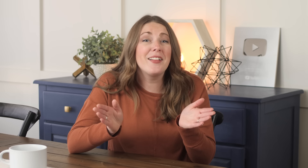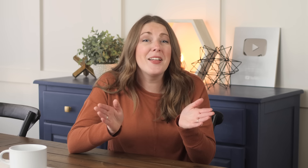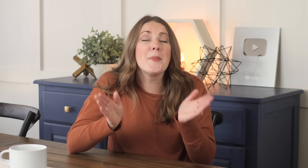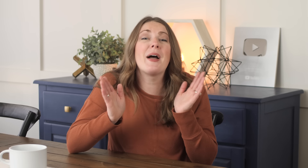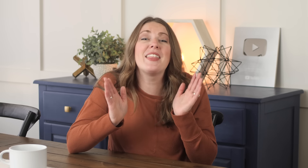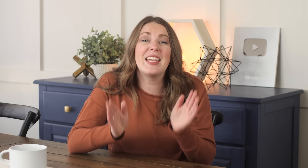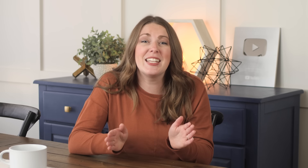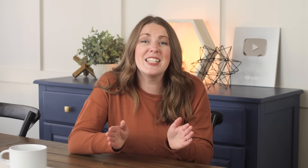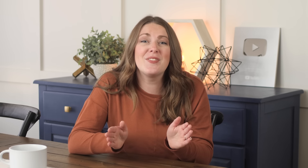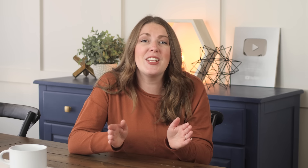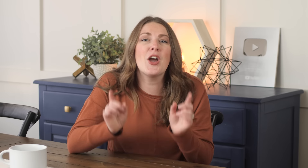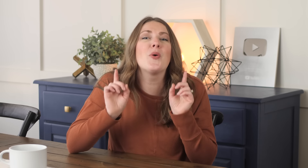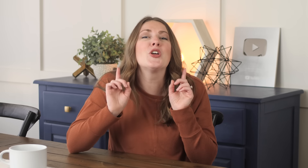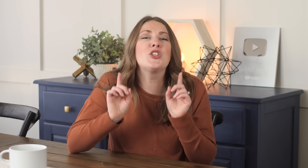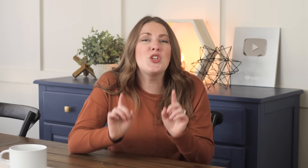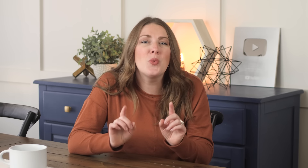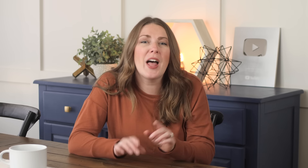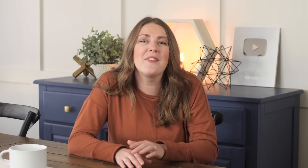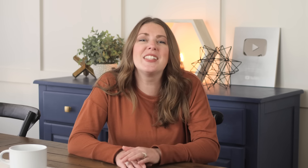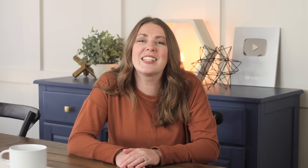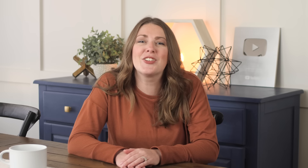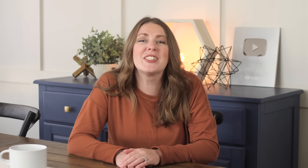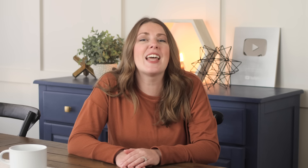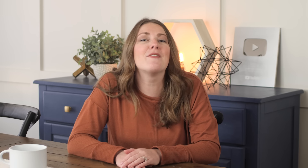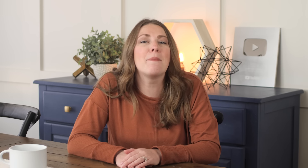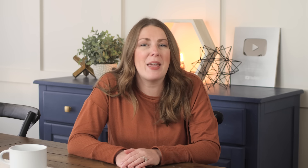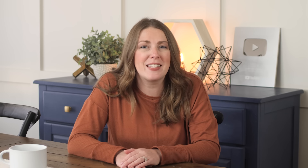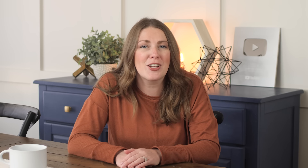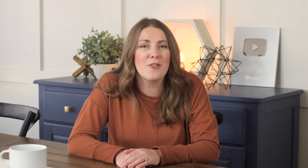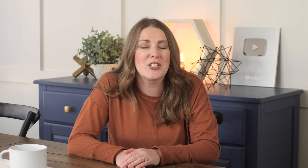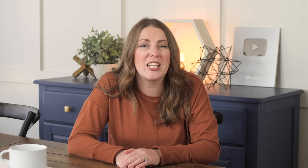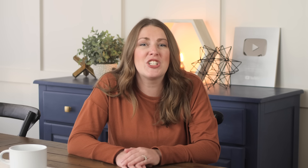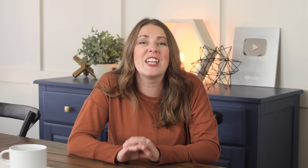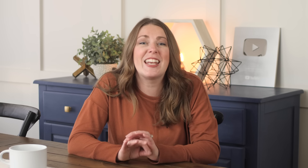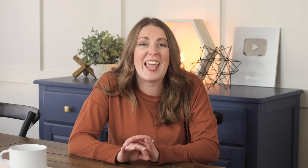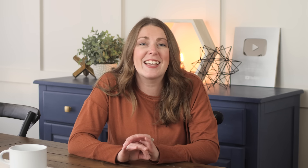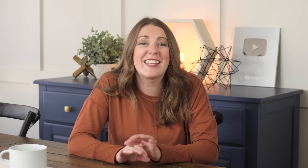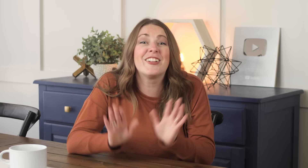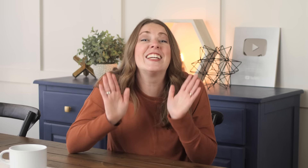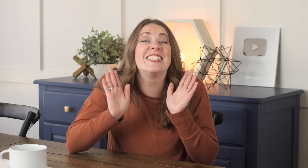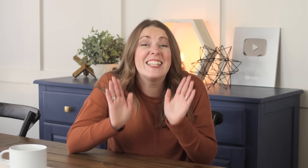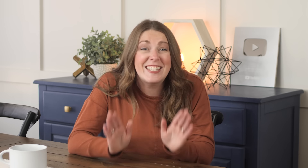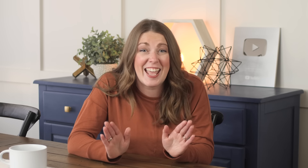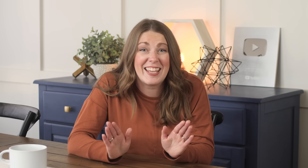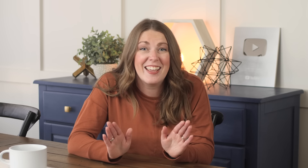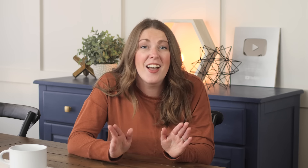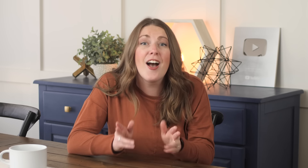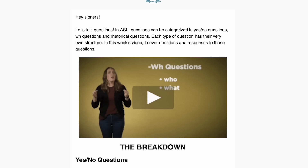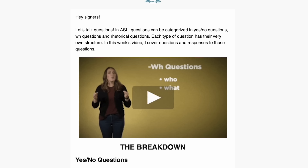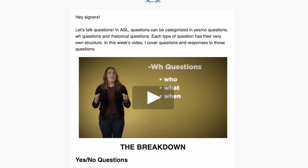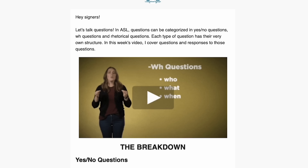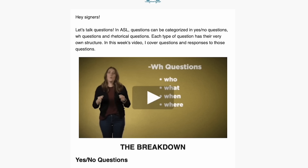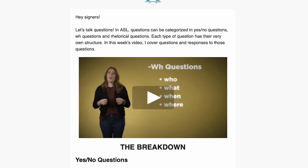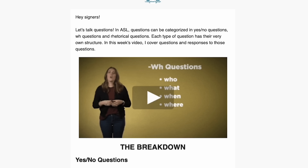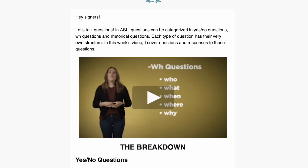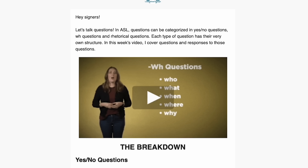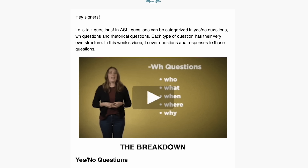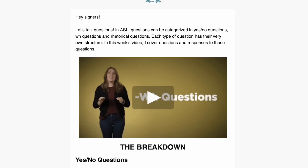Well, by the end of this video, you will have the skills to have a basic conversation in ASL today. Of course, we don't want you to